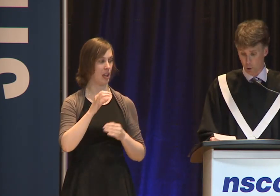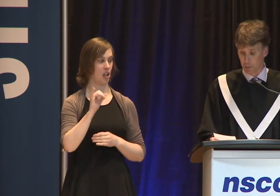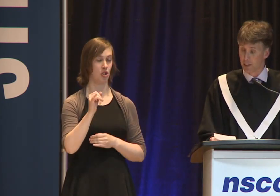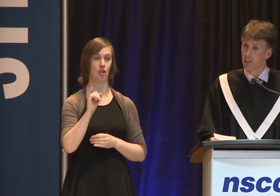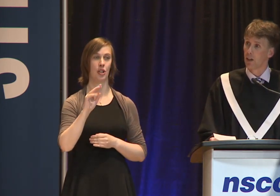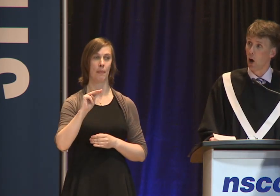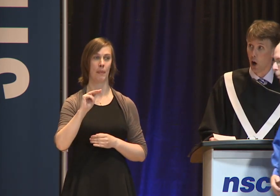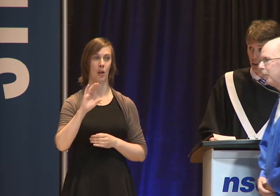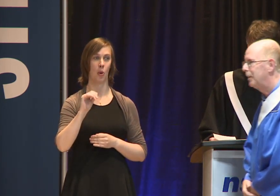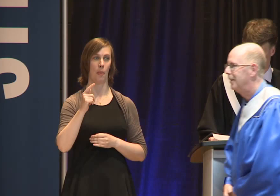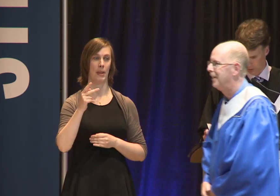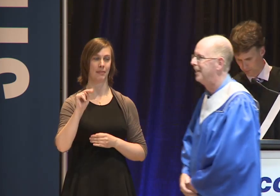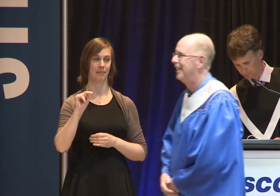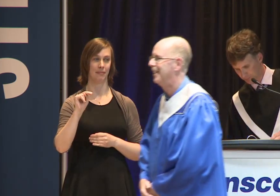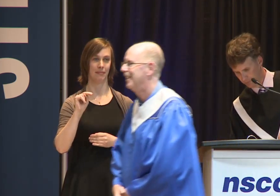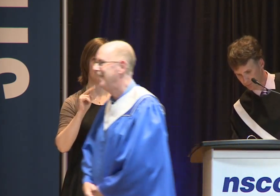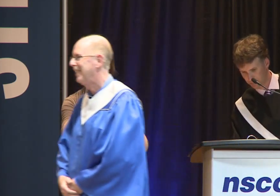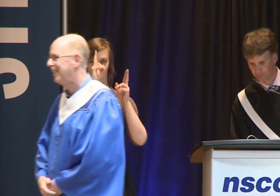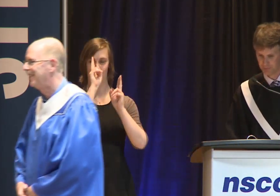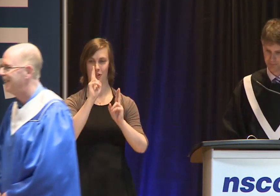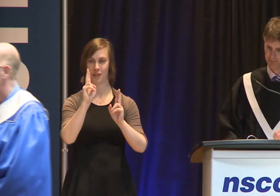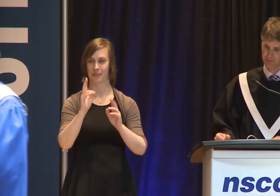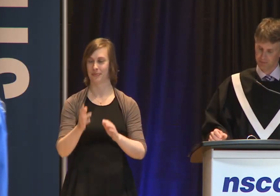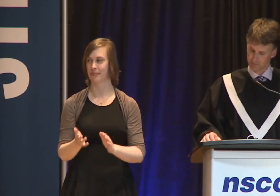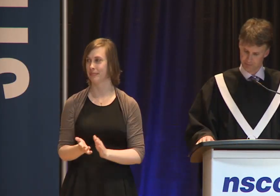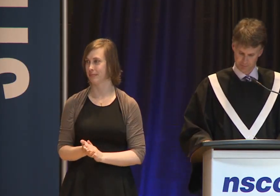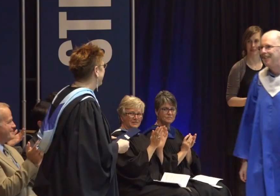Jim Coleman, honors.